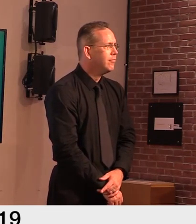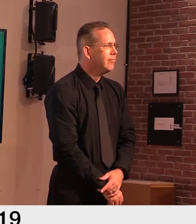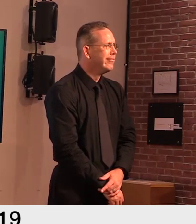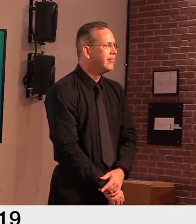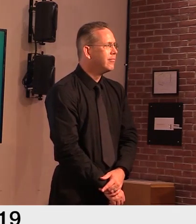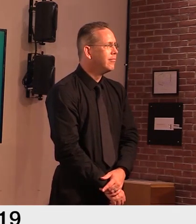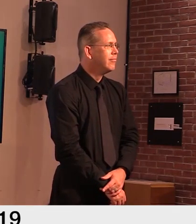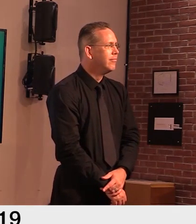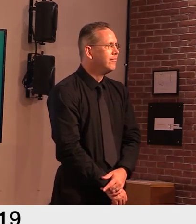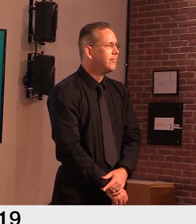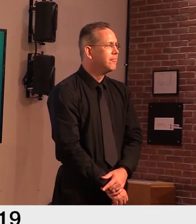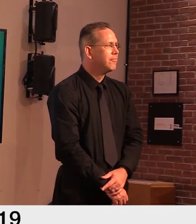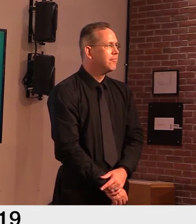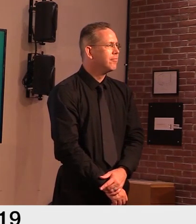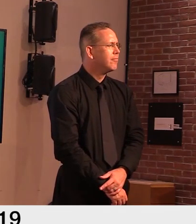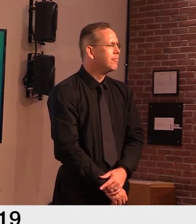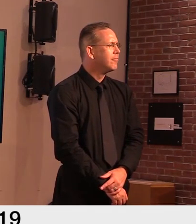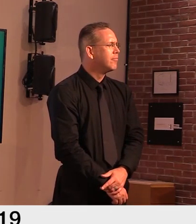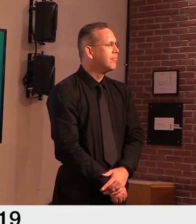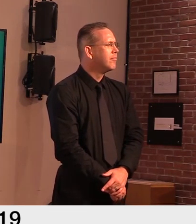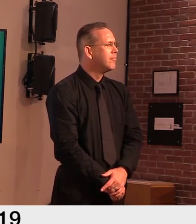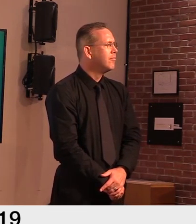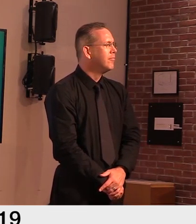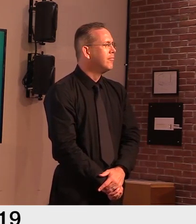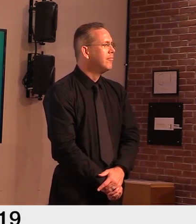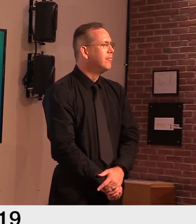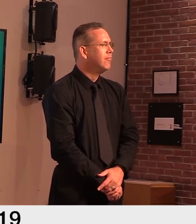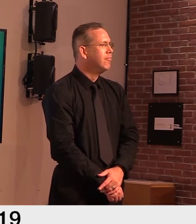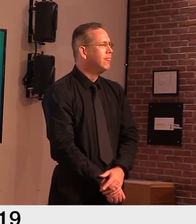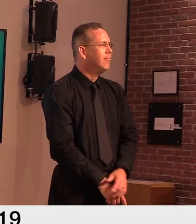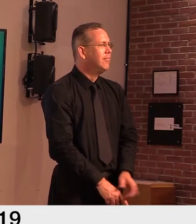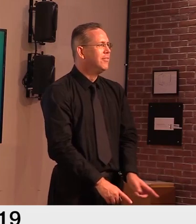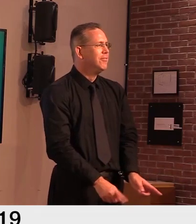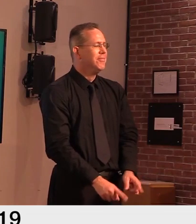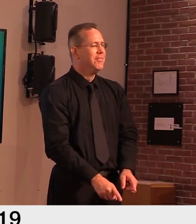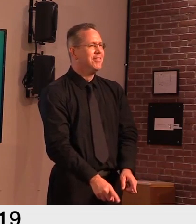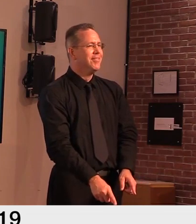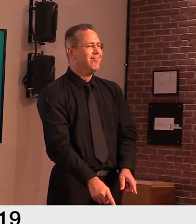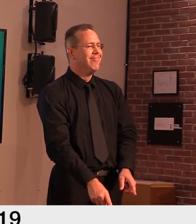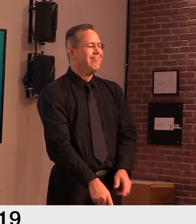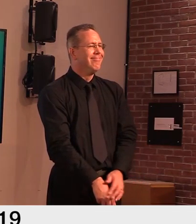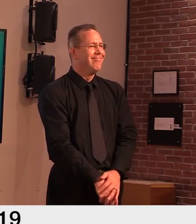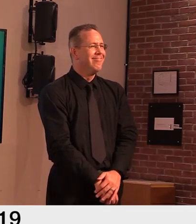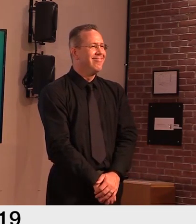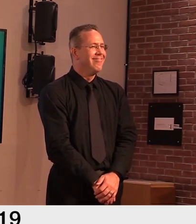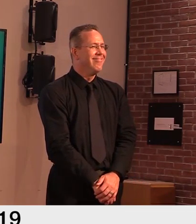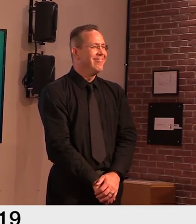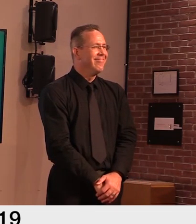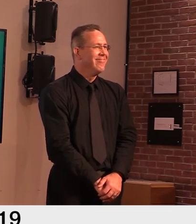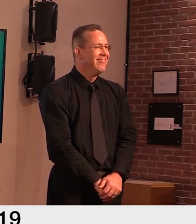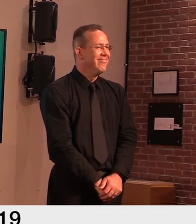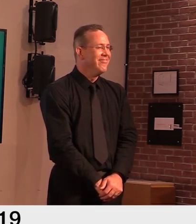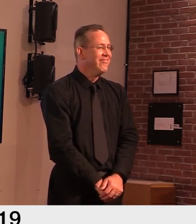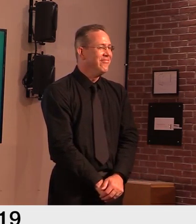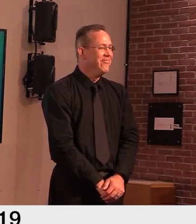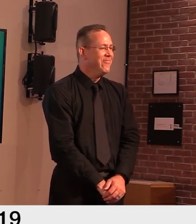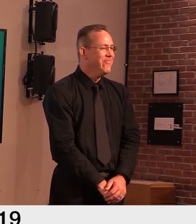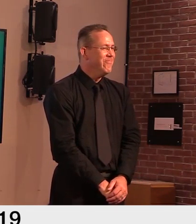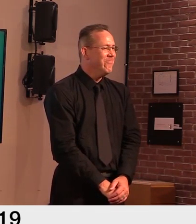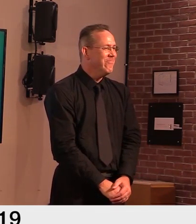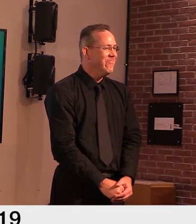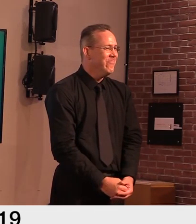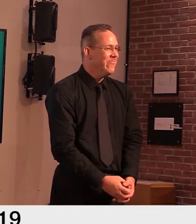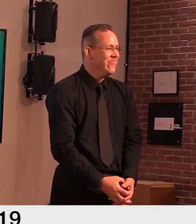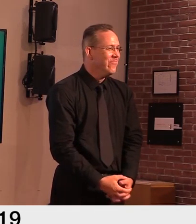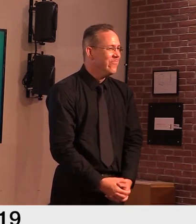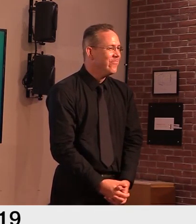All right, I appreciate that. I think about, you know, a local wedding venue that's in a barn, for instance, that because it's